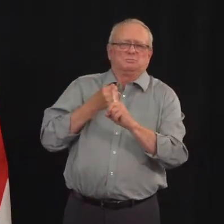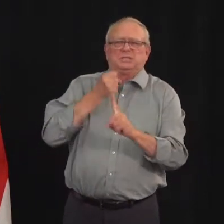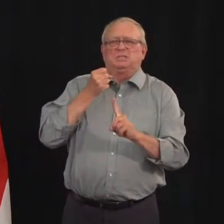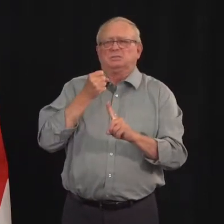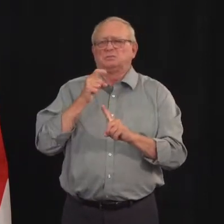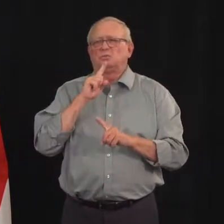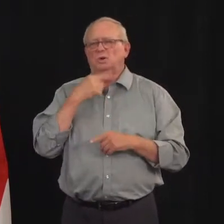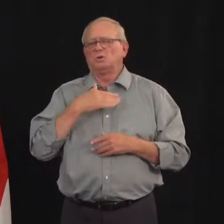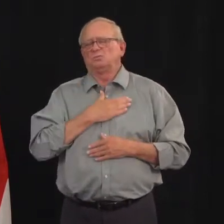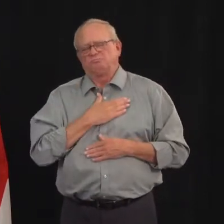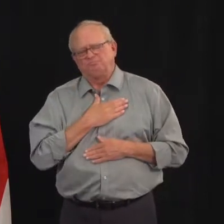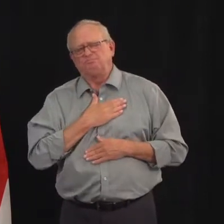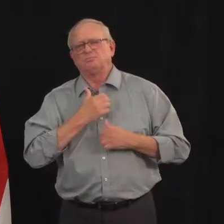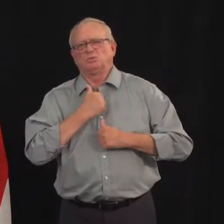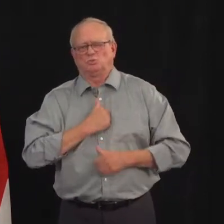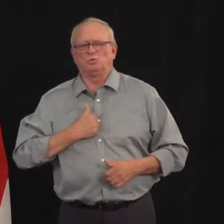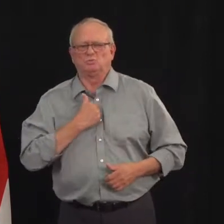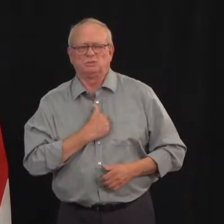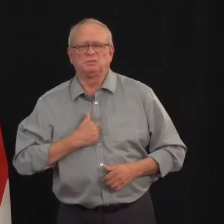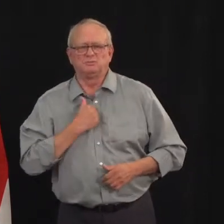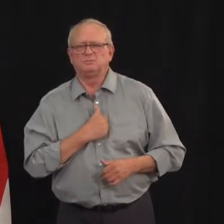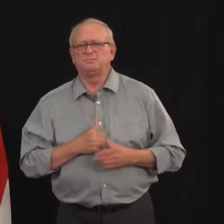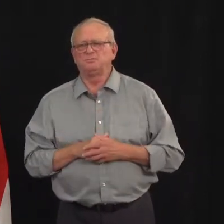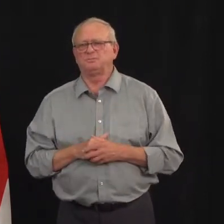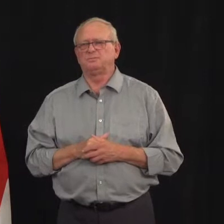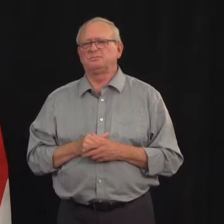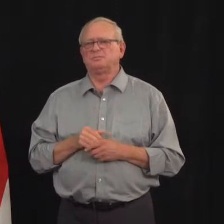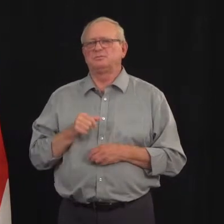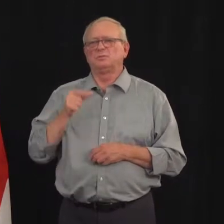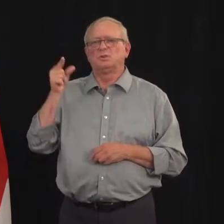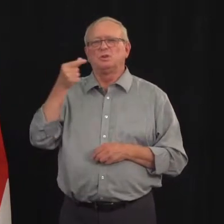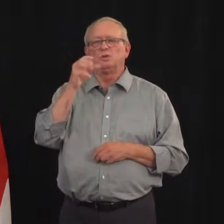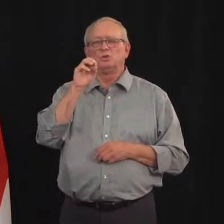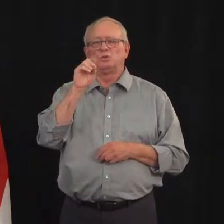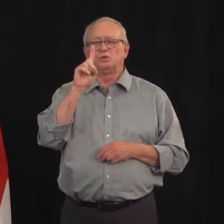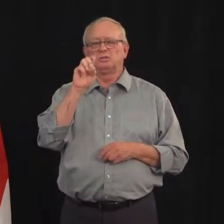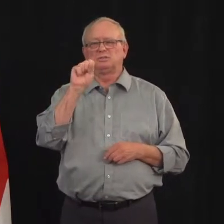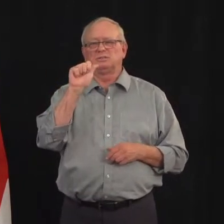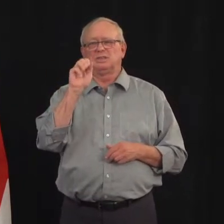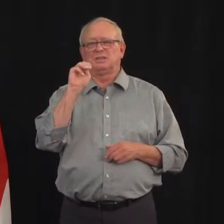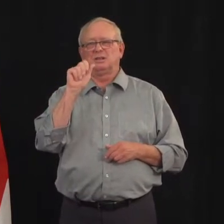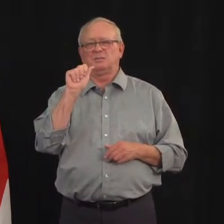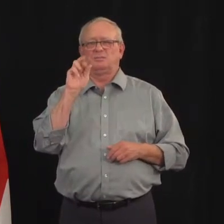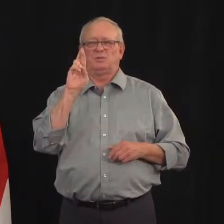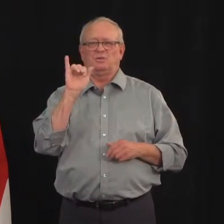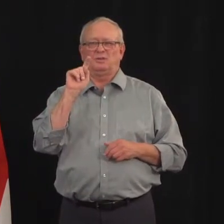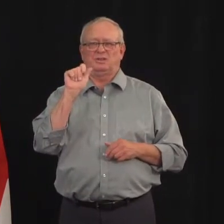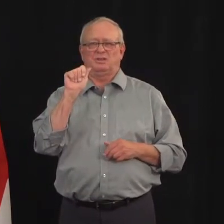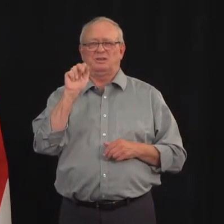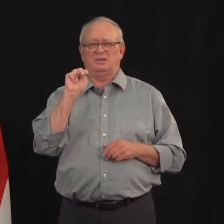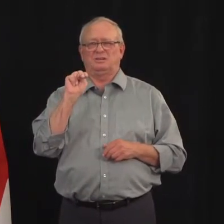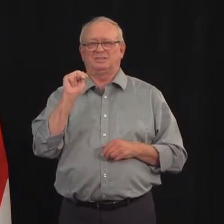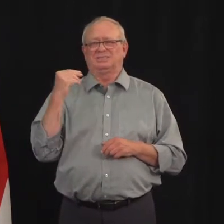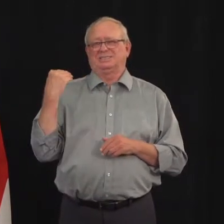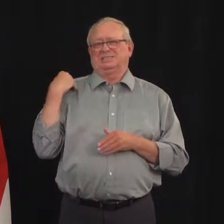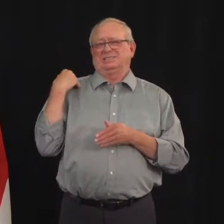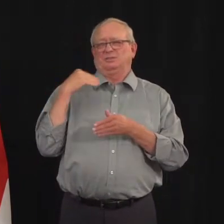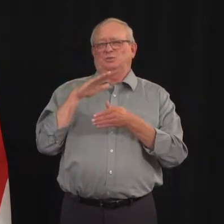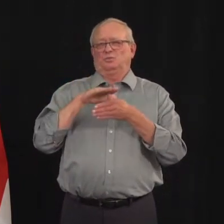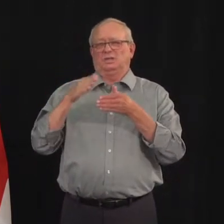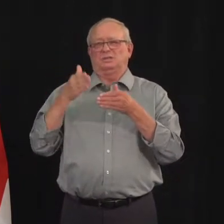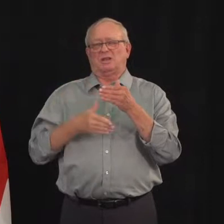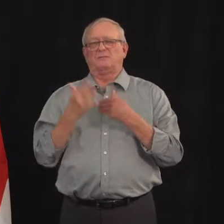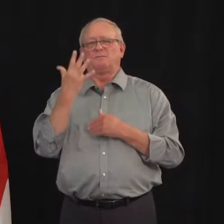Good Samaritan Southgate Care Centre in Edmonton and were reported to Alberta Health over the weekend. There are